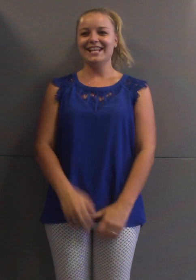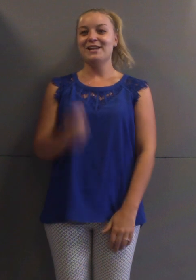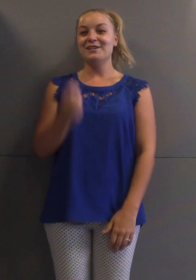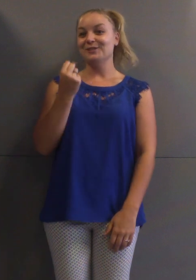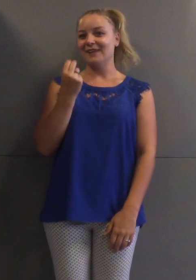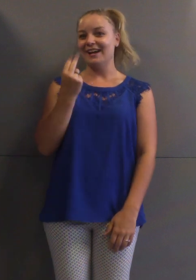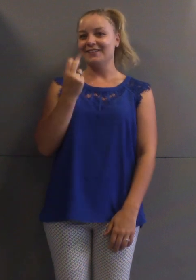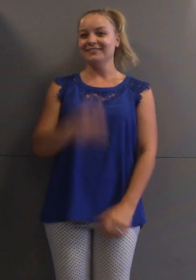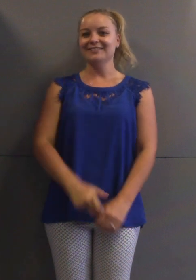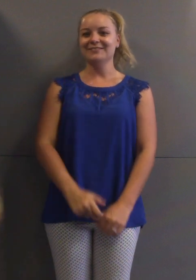12.